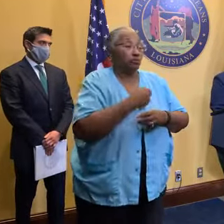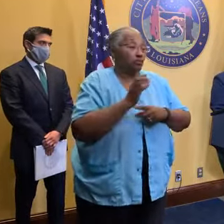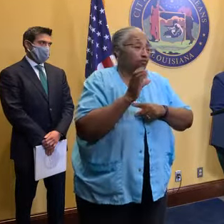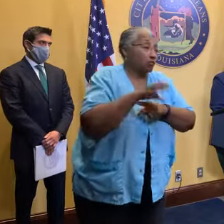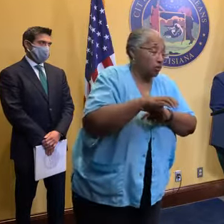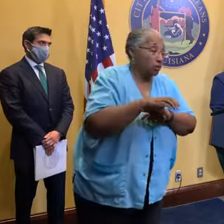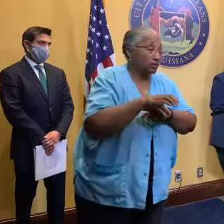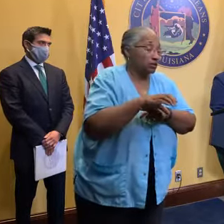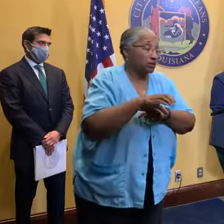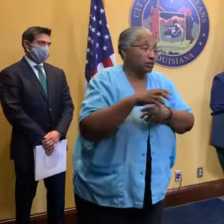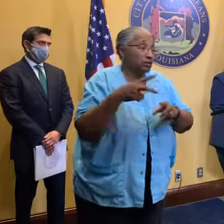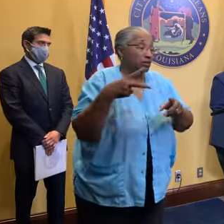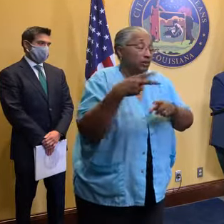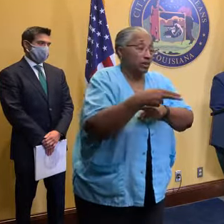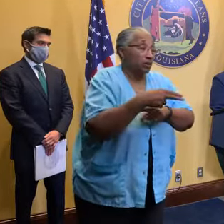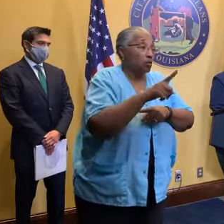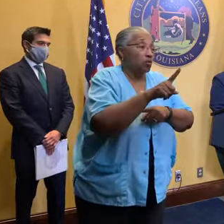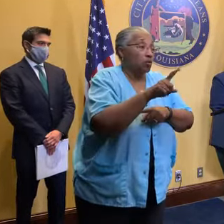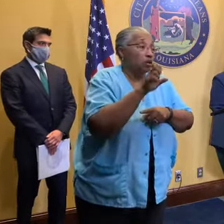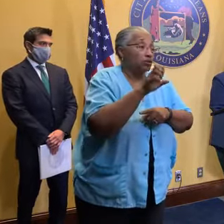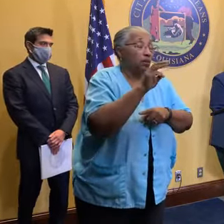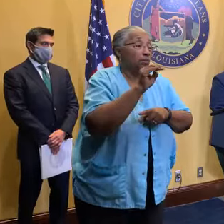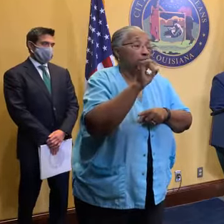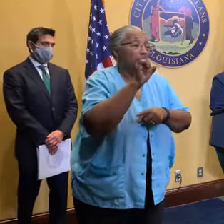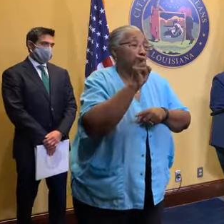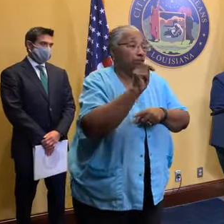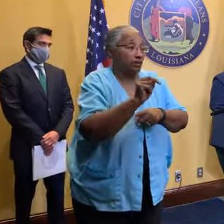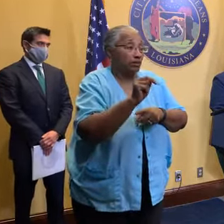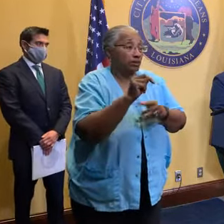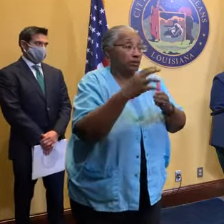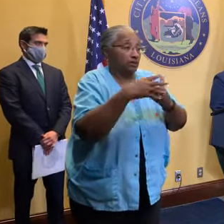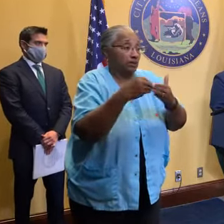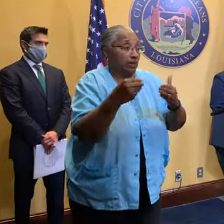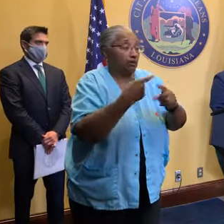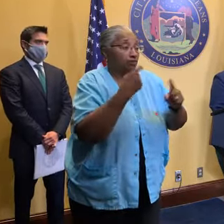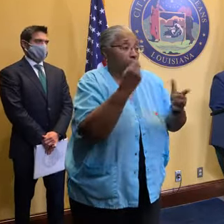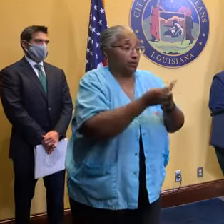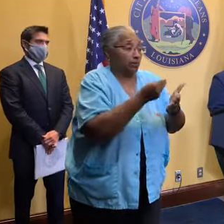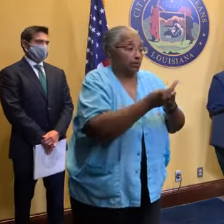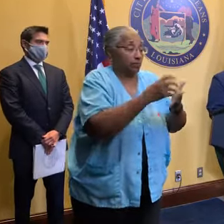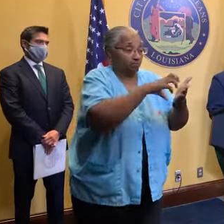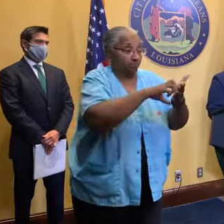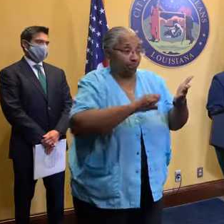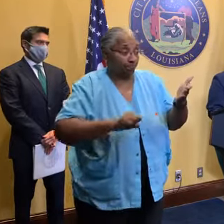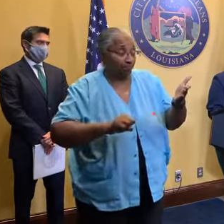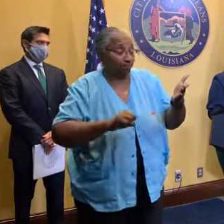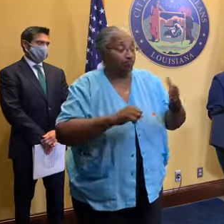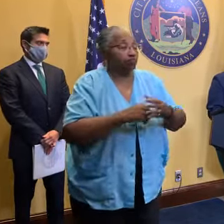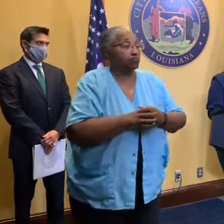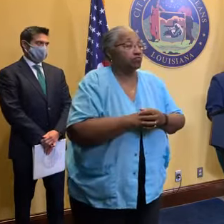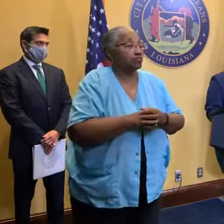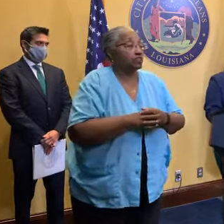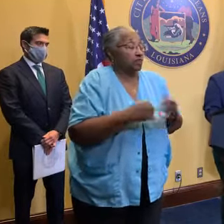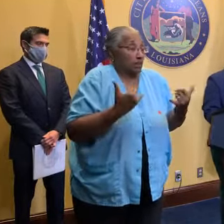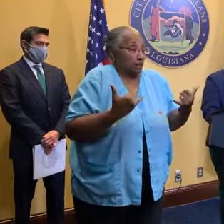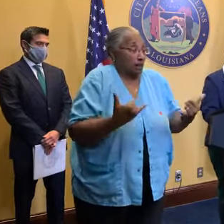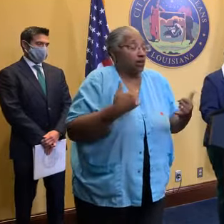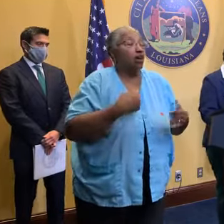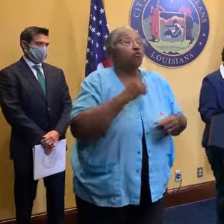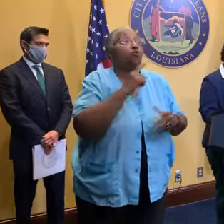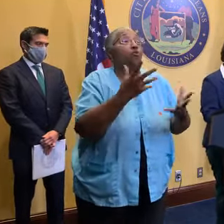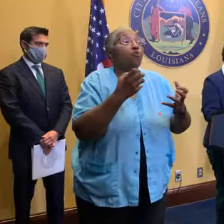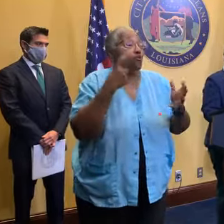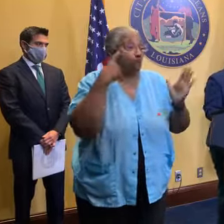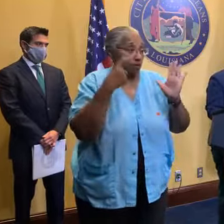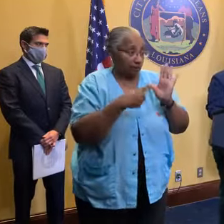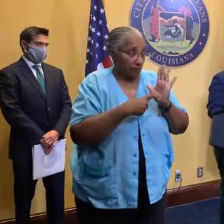cut $100 million from our budget. And at this time, I really want to